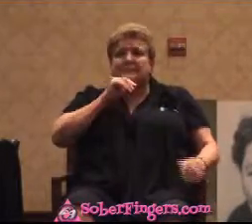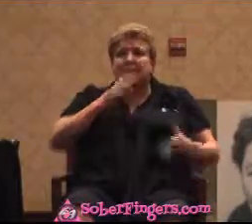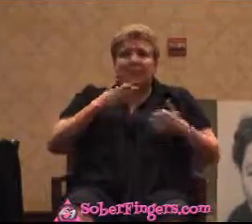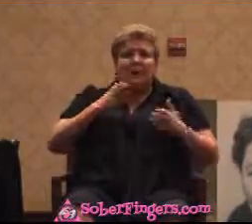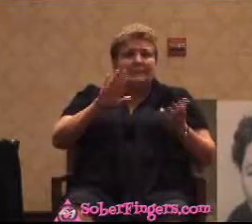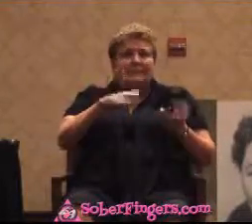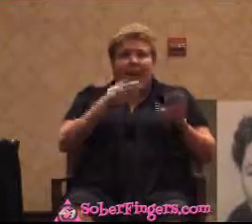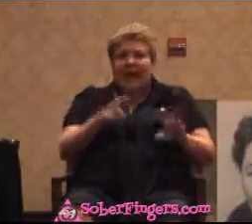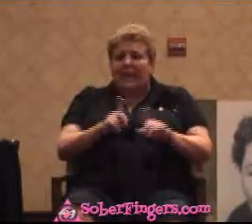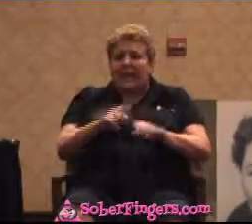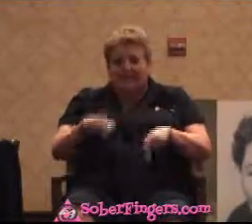this.